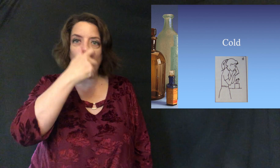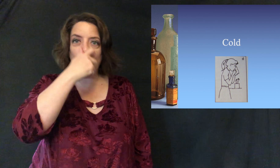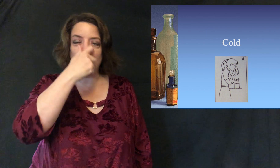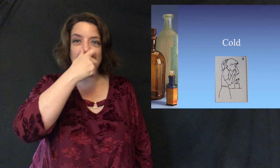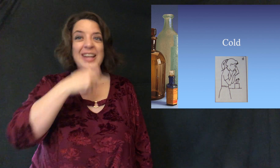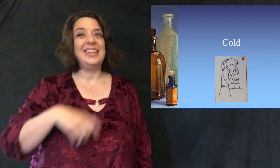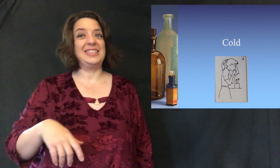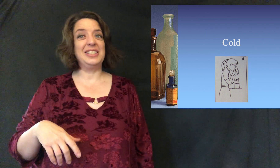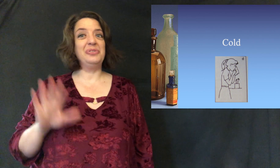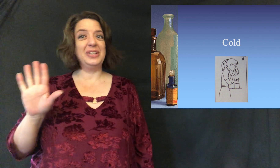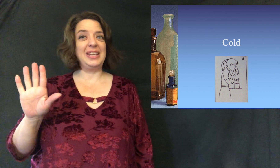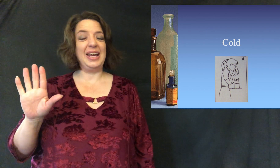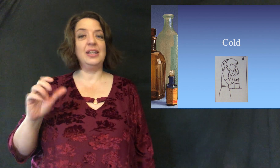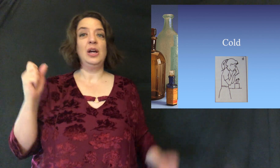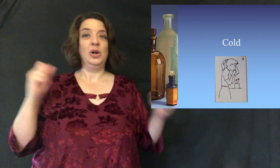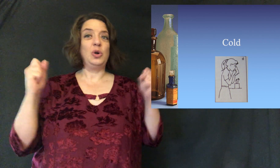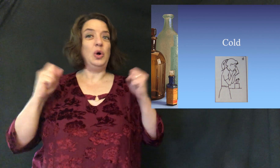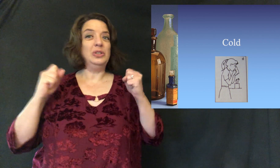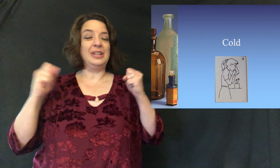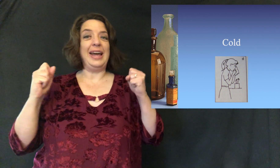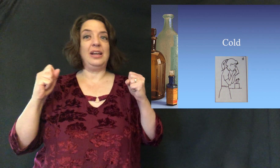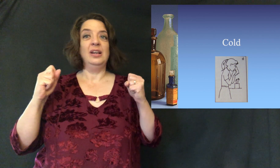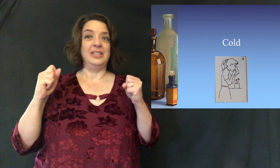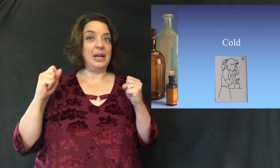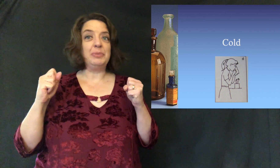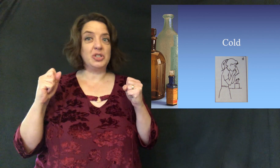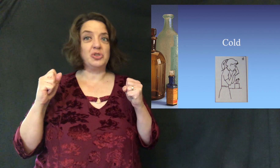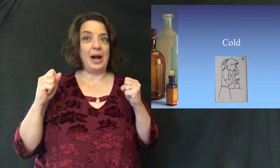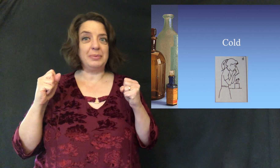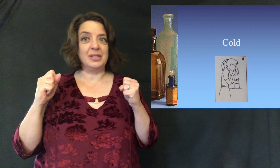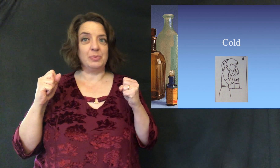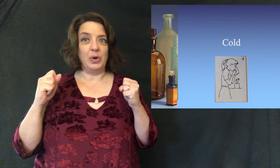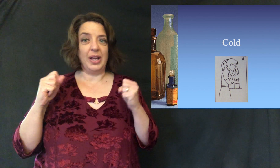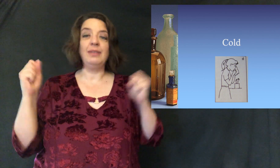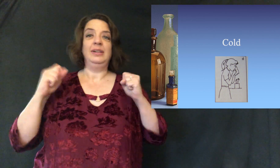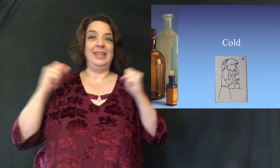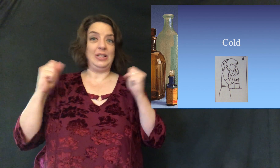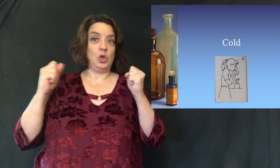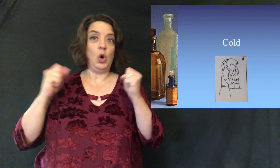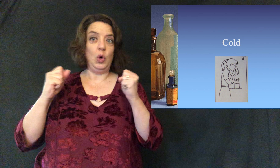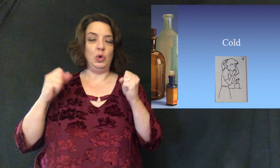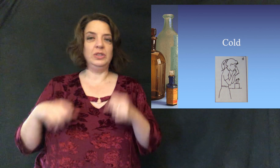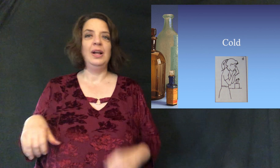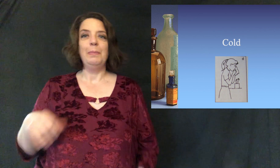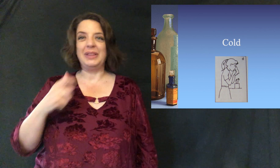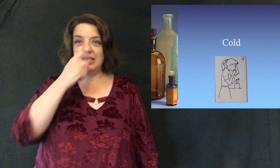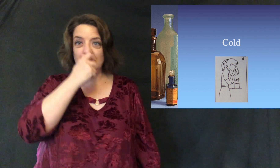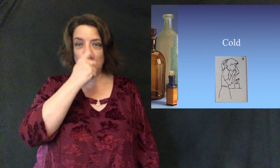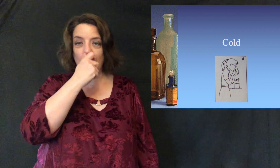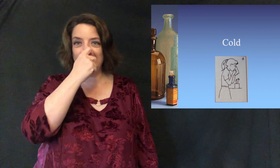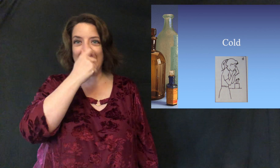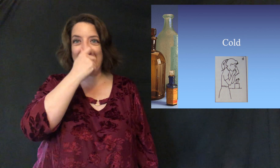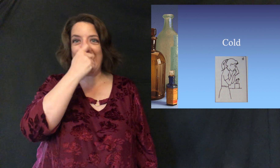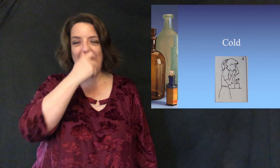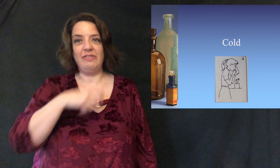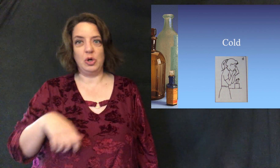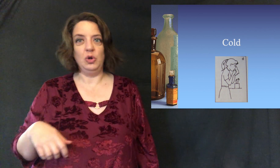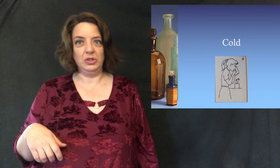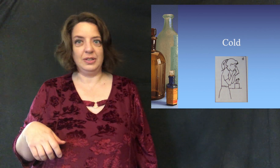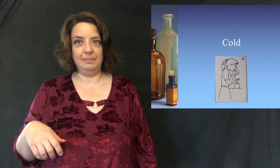cold. That's different than cold like the temperature dropped this morning. That's cold. But this is cold like I have a cold.